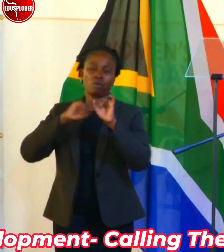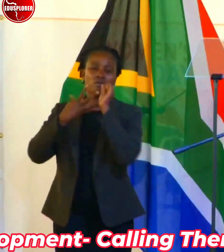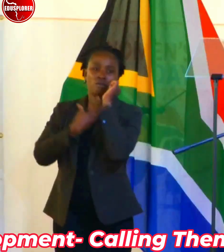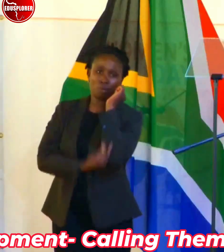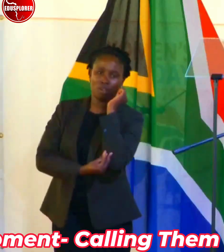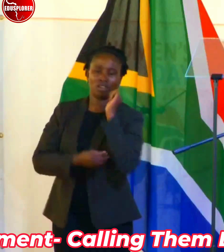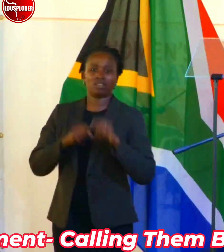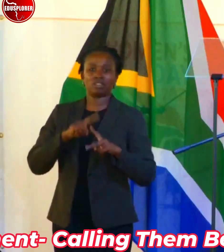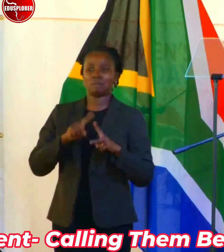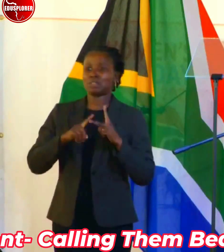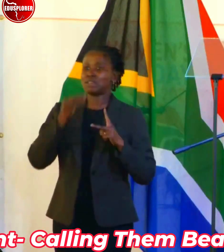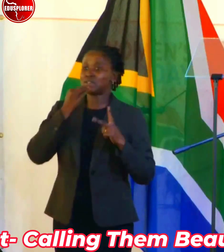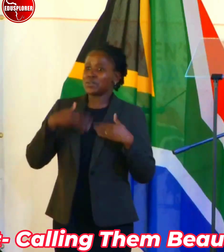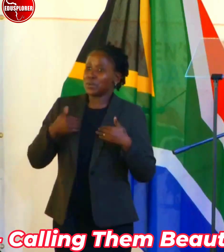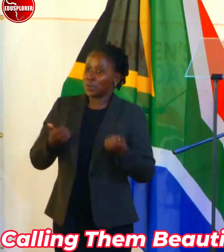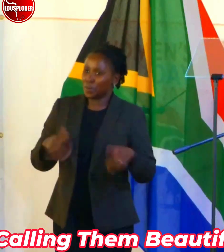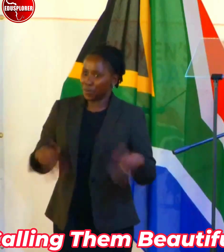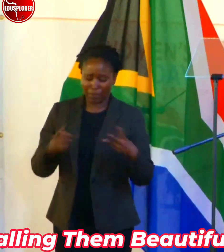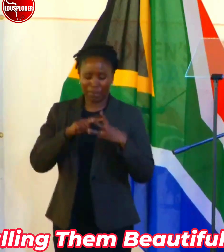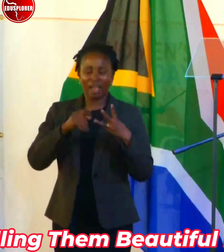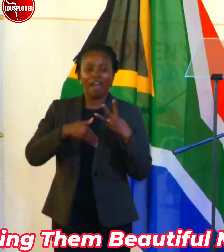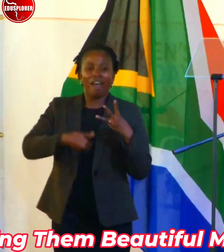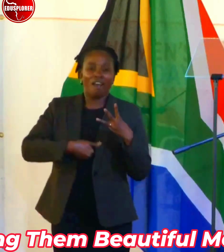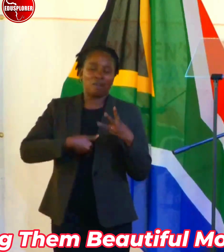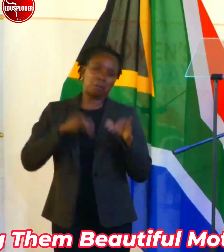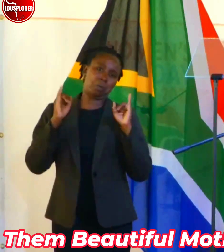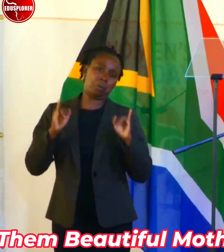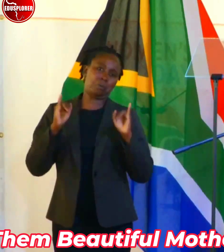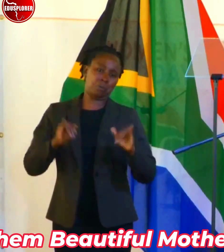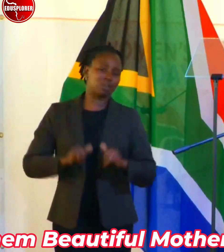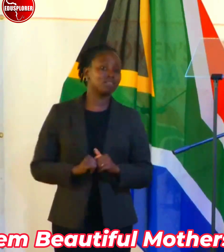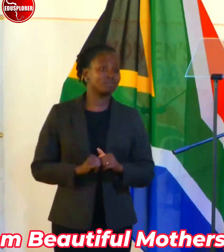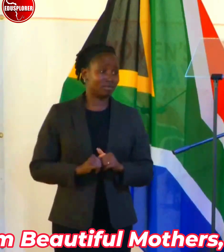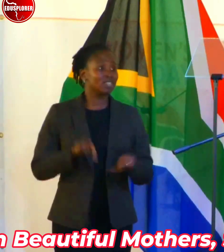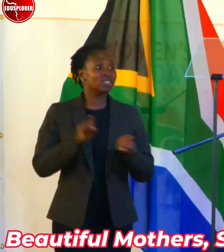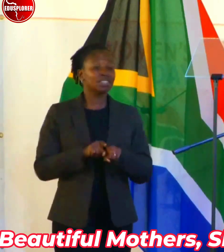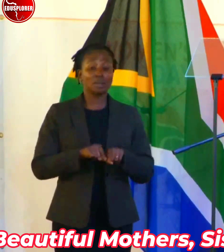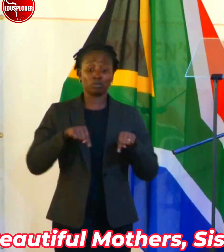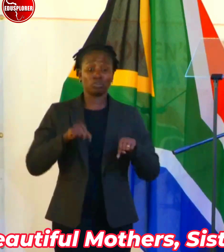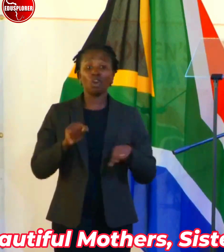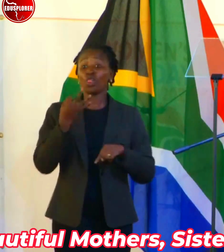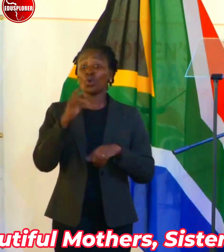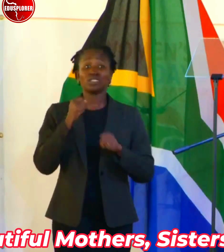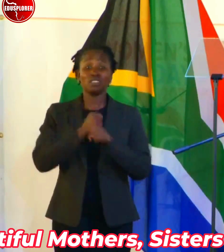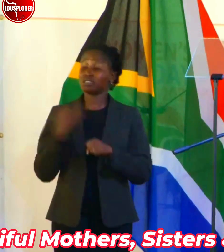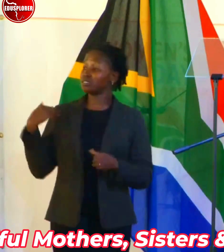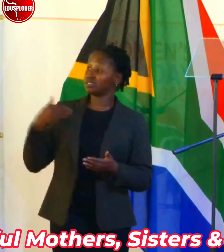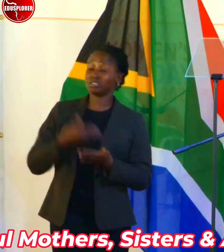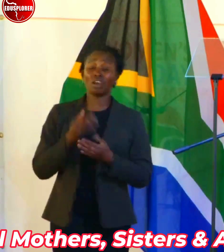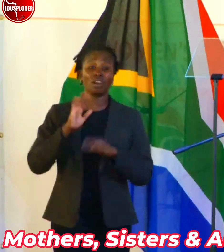food insecurity, and to hunger. Even today, nearly three decades after the dawn of